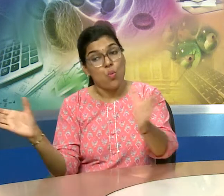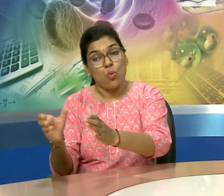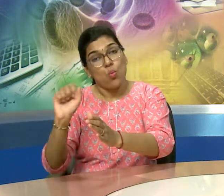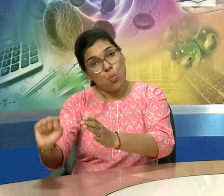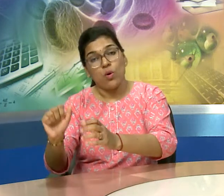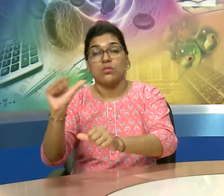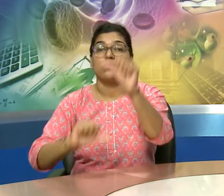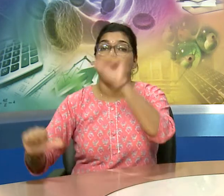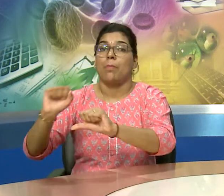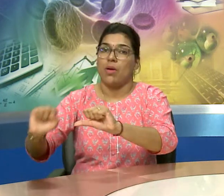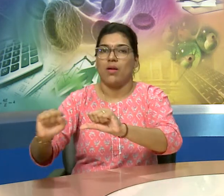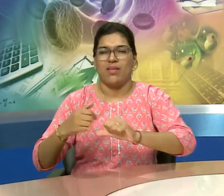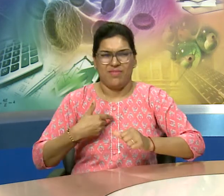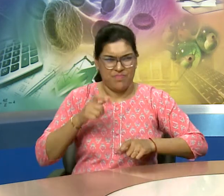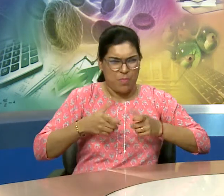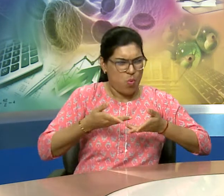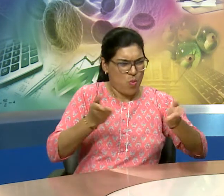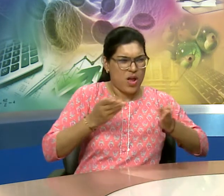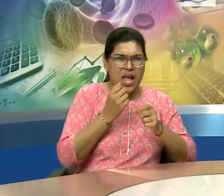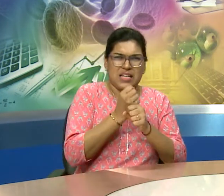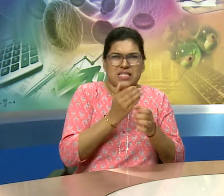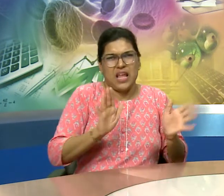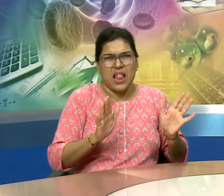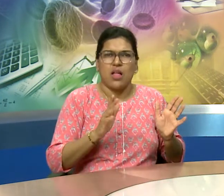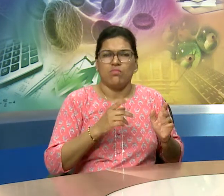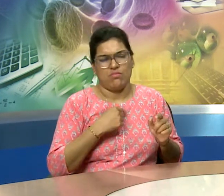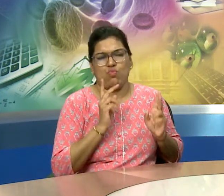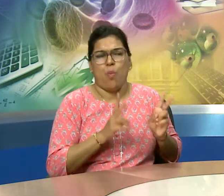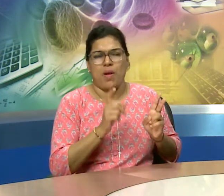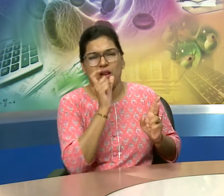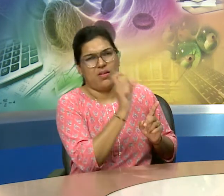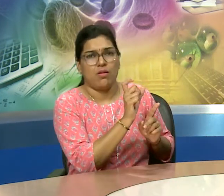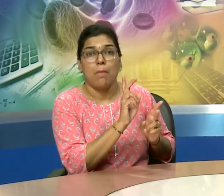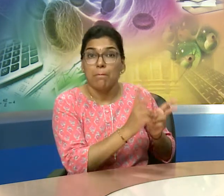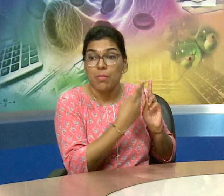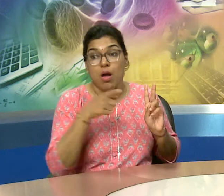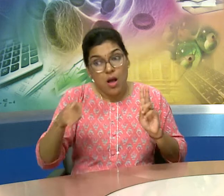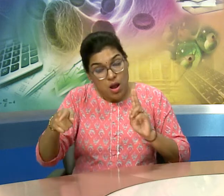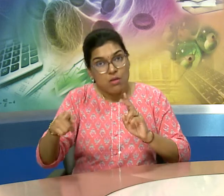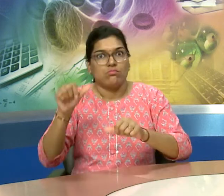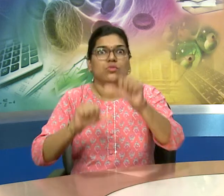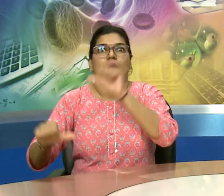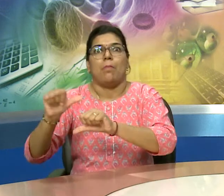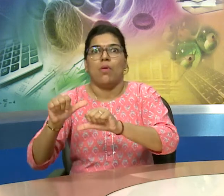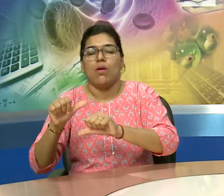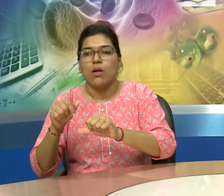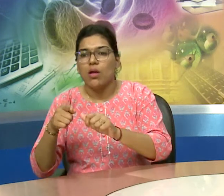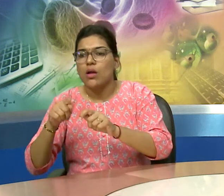There is a scientific name of the Scorpio. There is a general